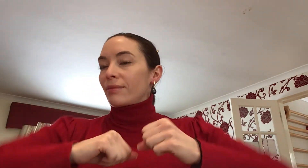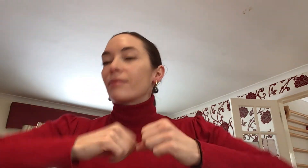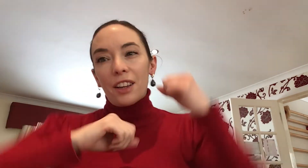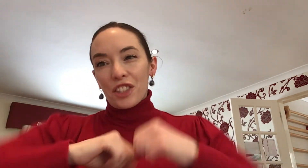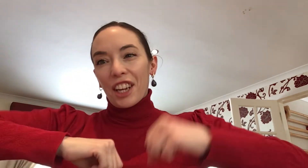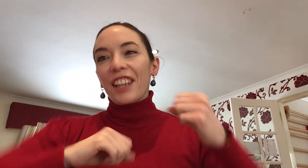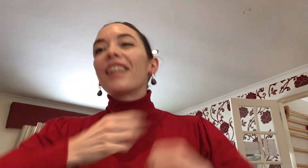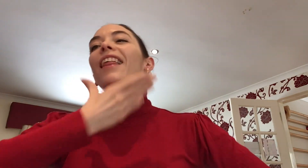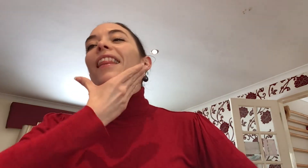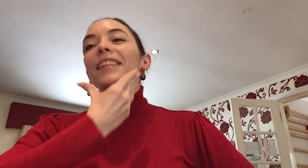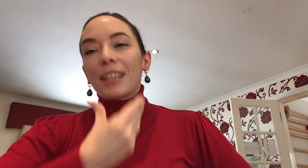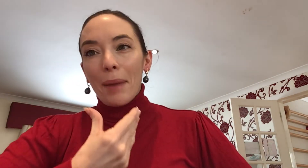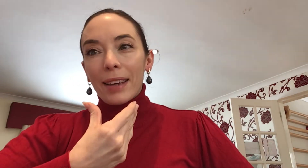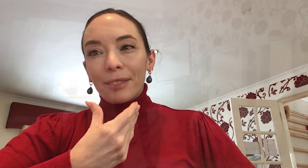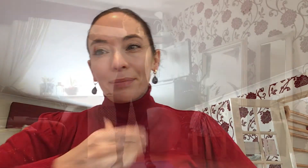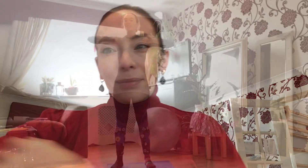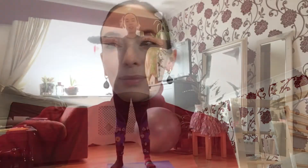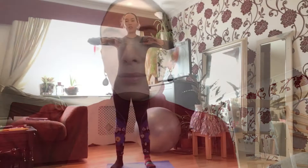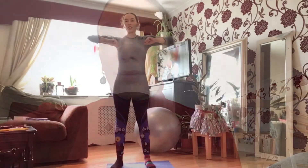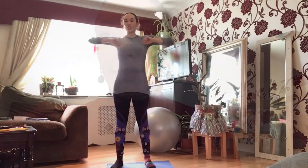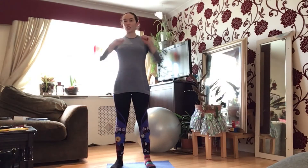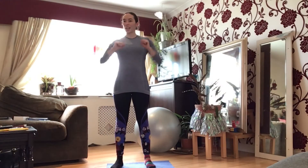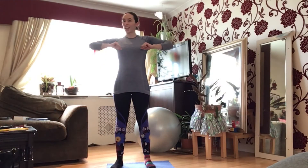A chicken, that's a man. The chicken